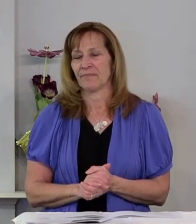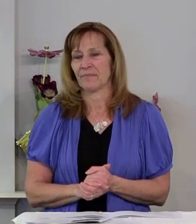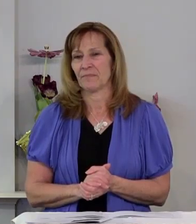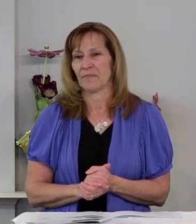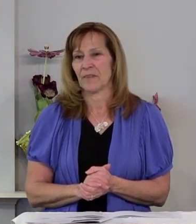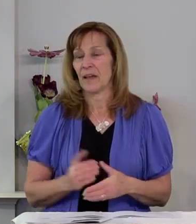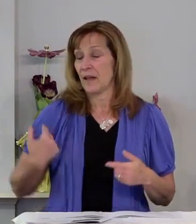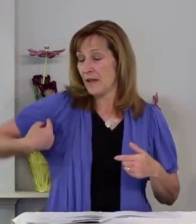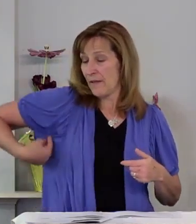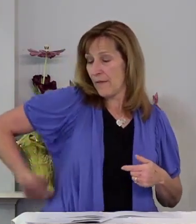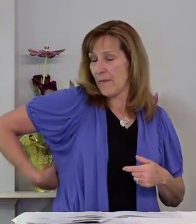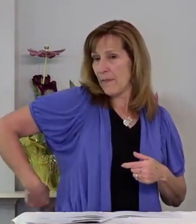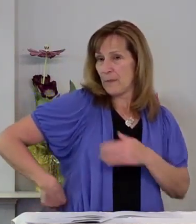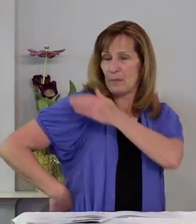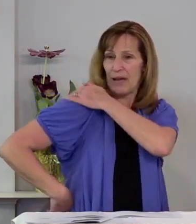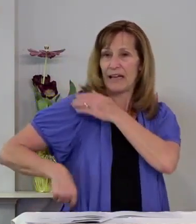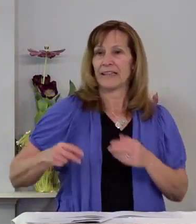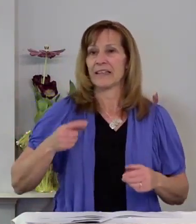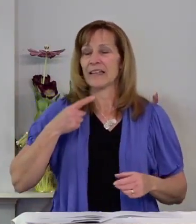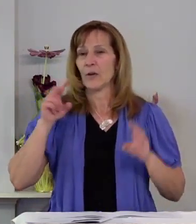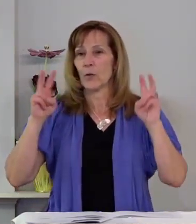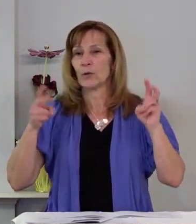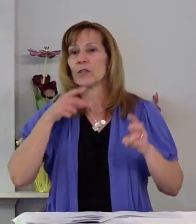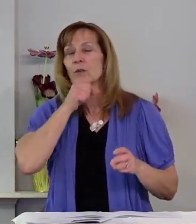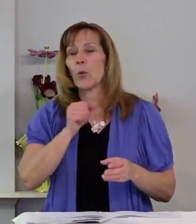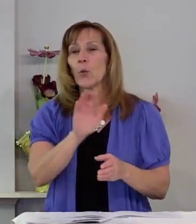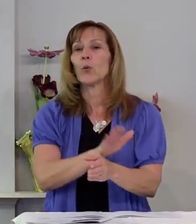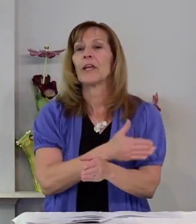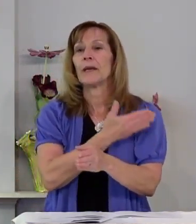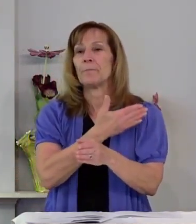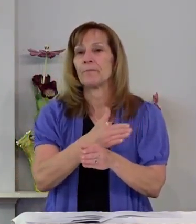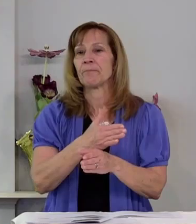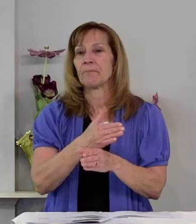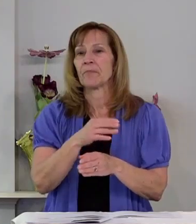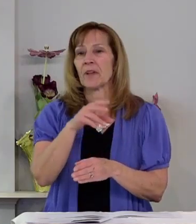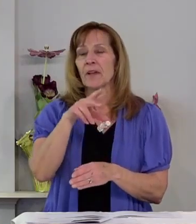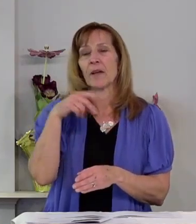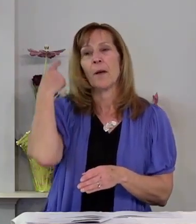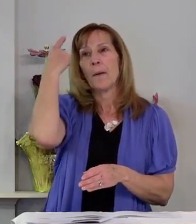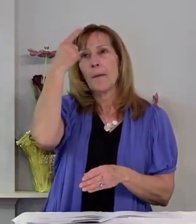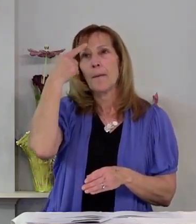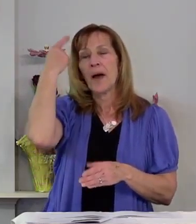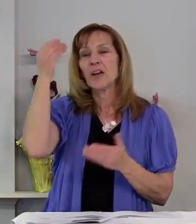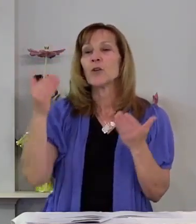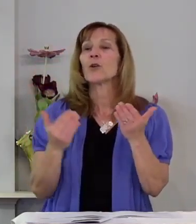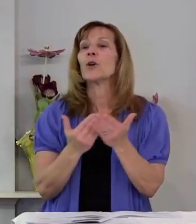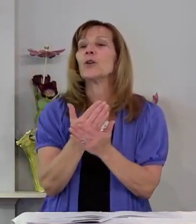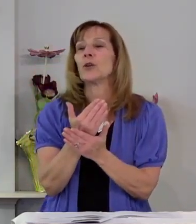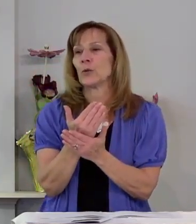The back of the shirt quotes an old hymn. Ponder anew what